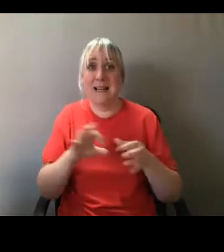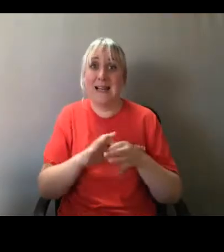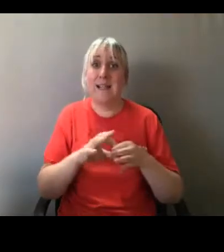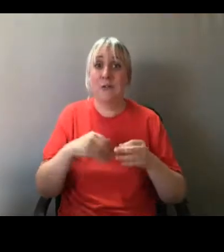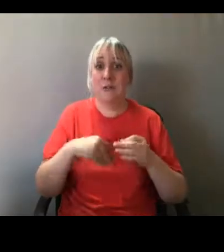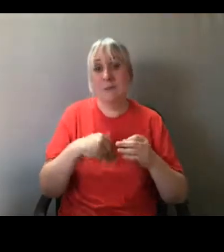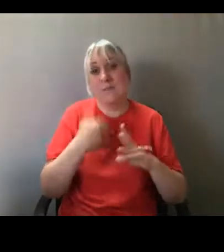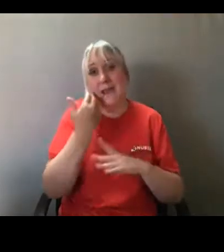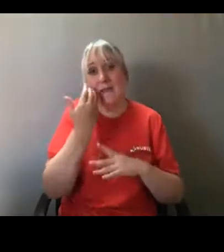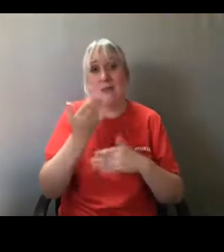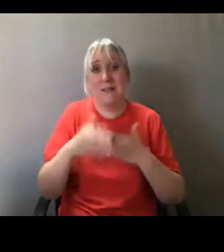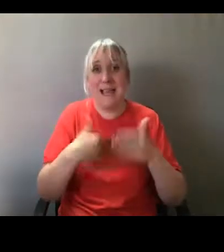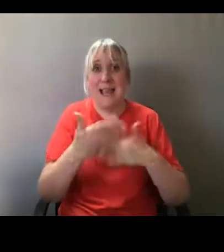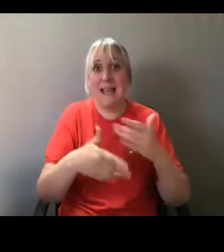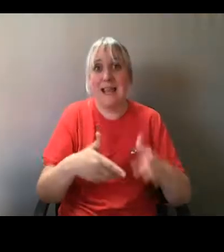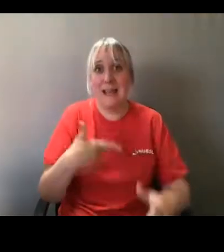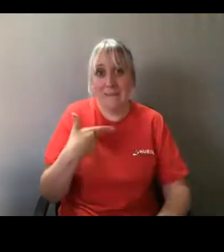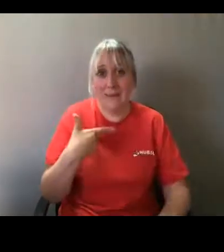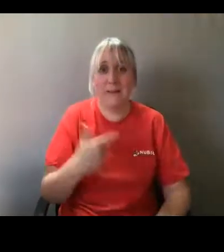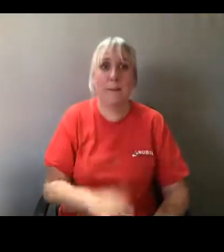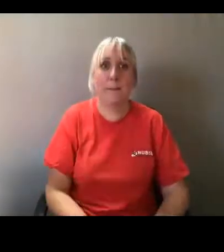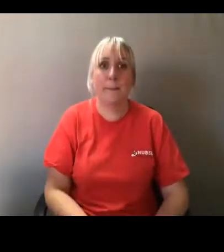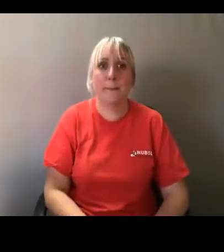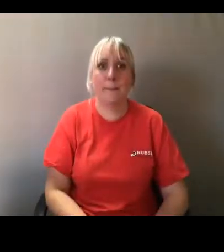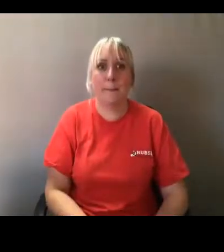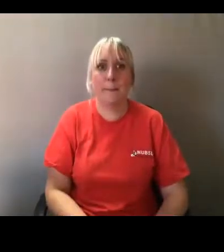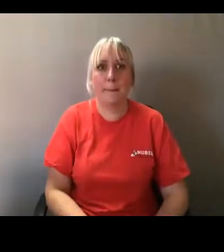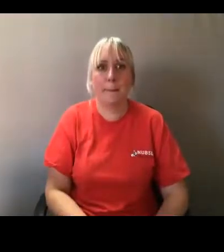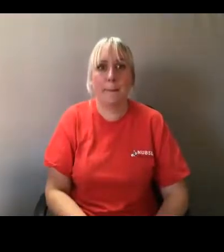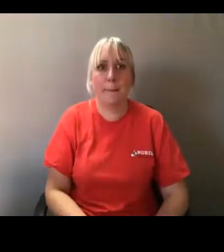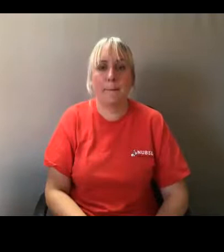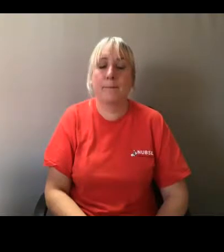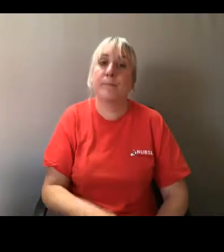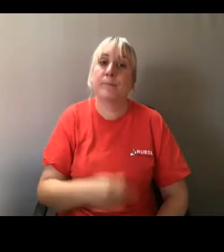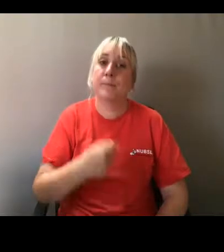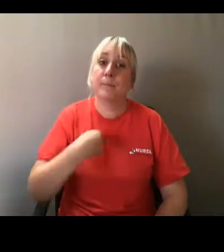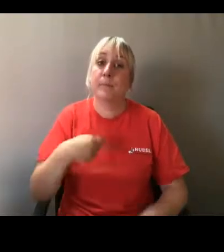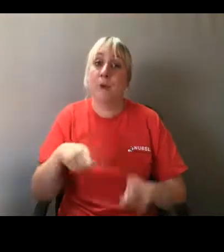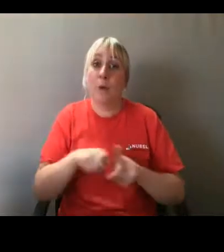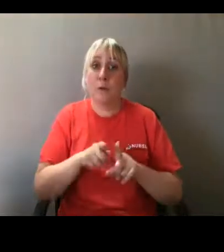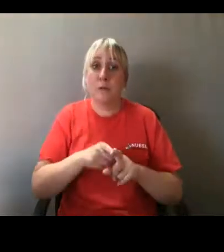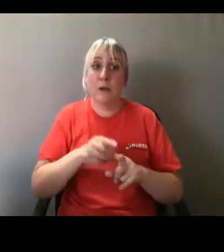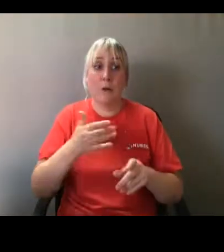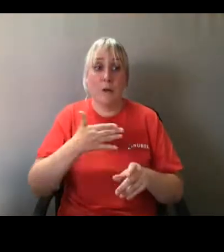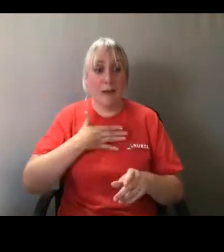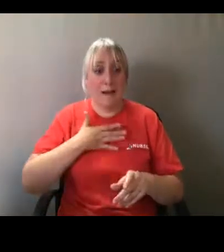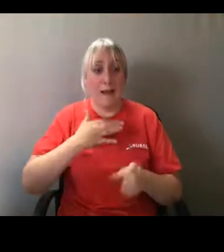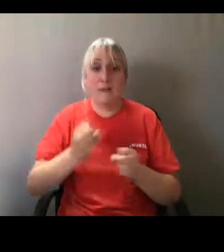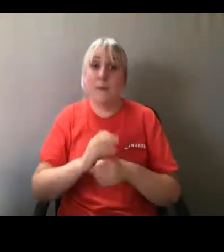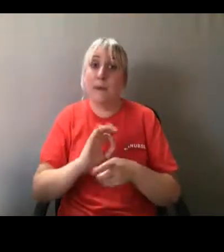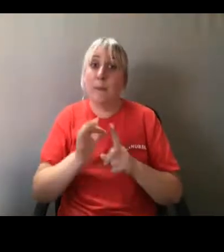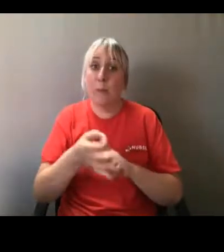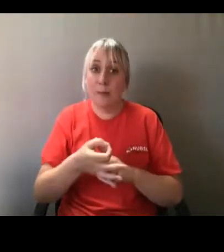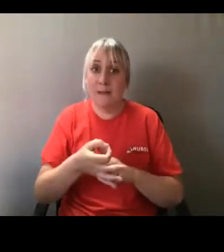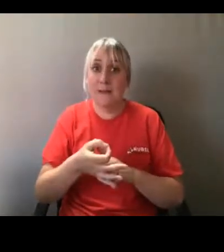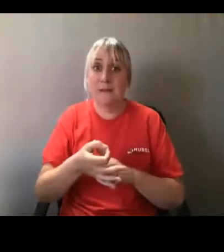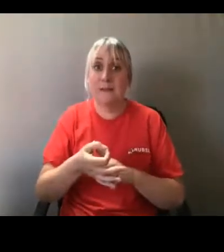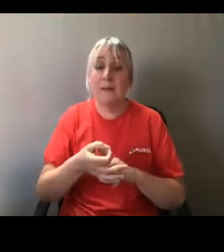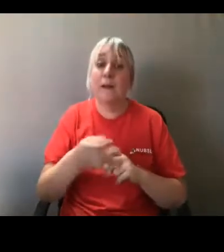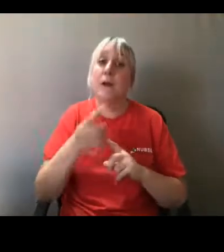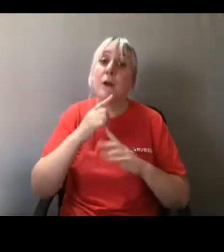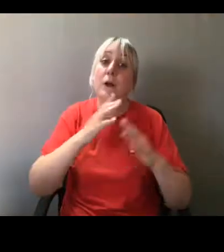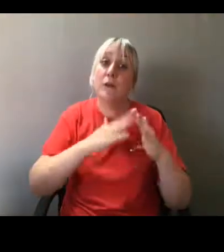in. I also want to make the point that the social